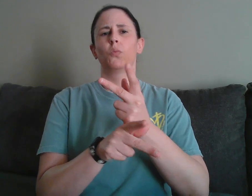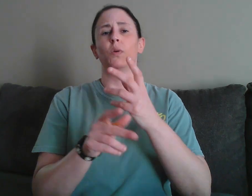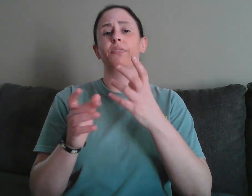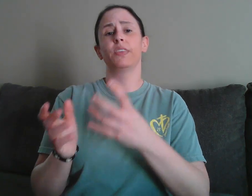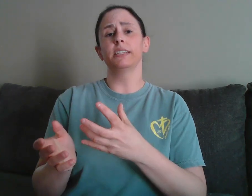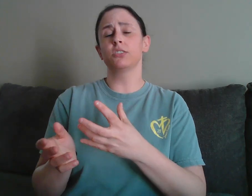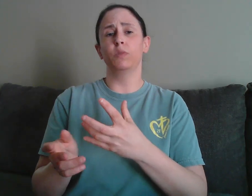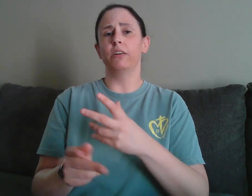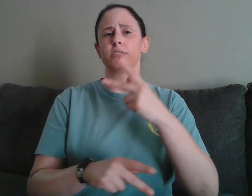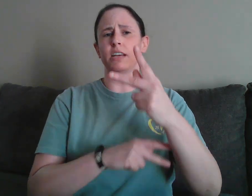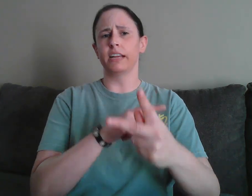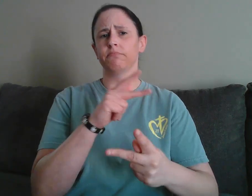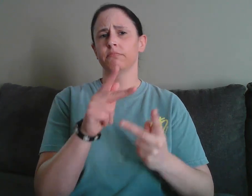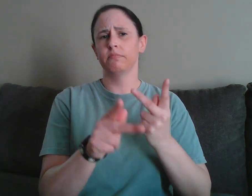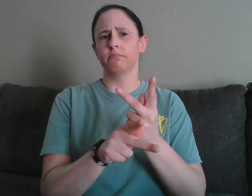With this, we don't sign